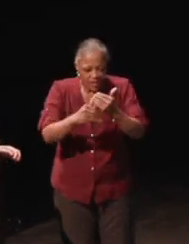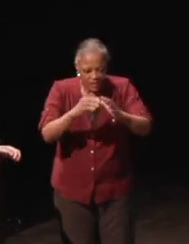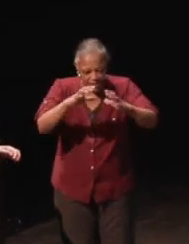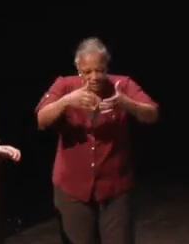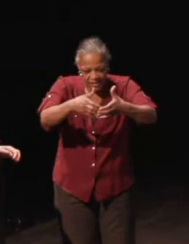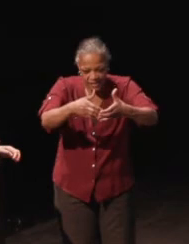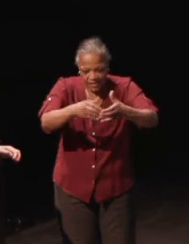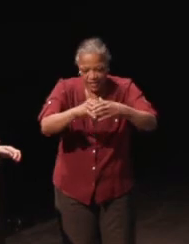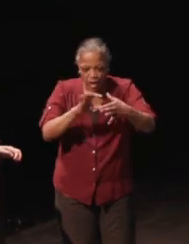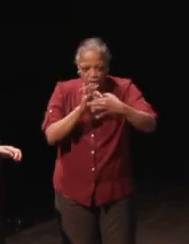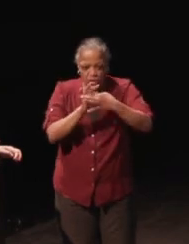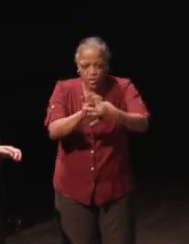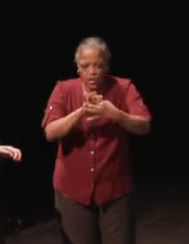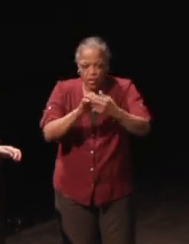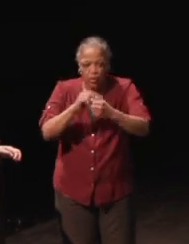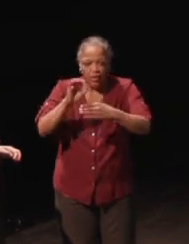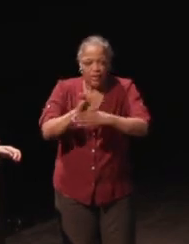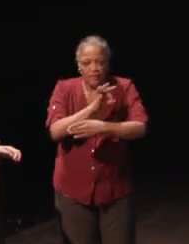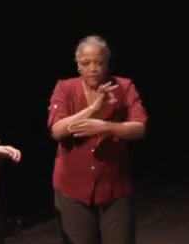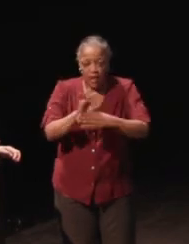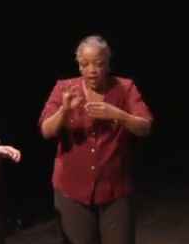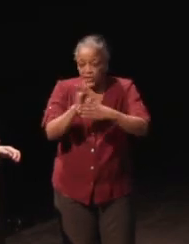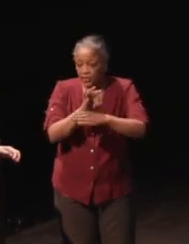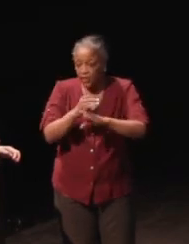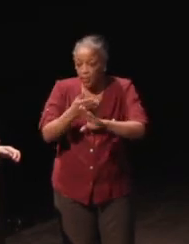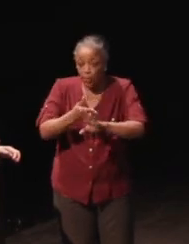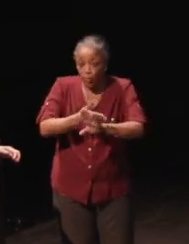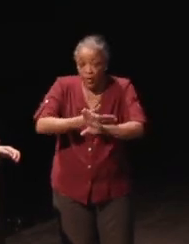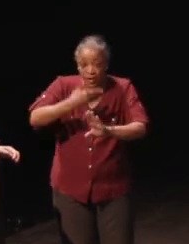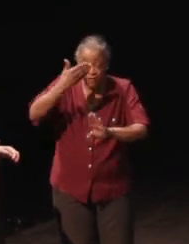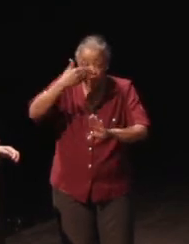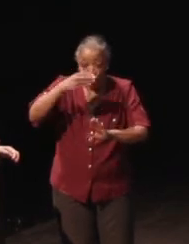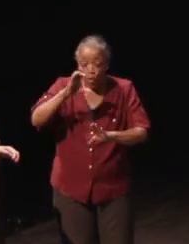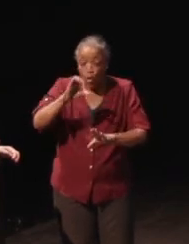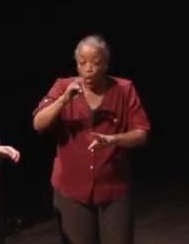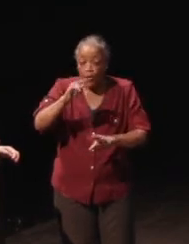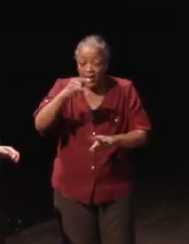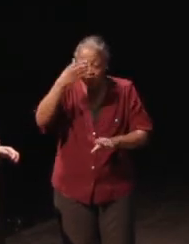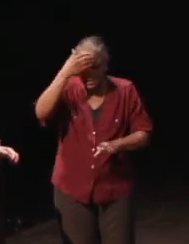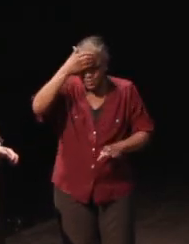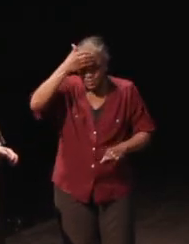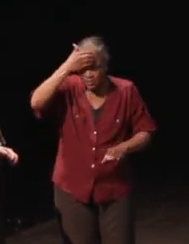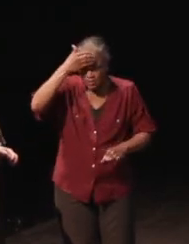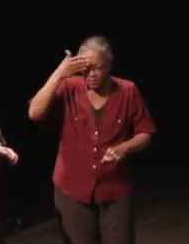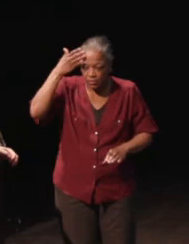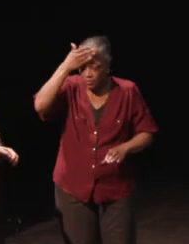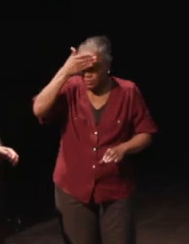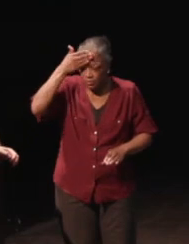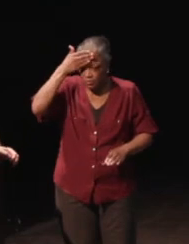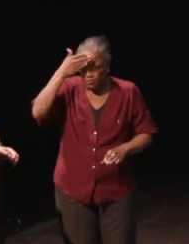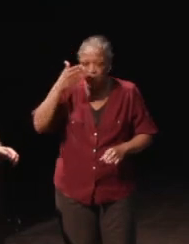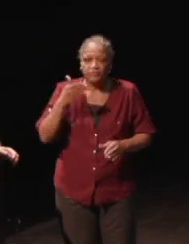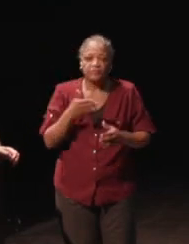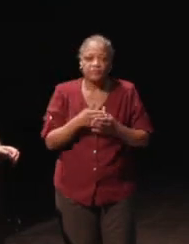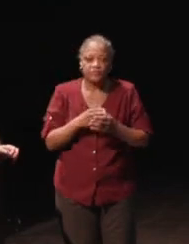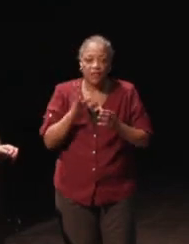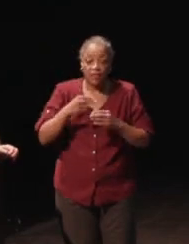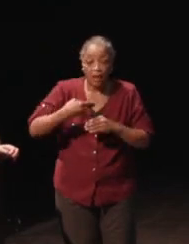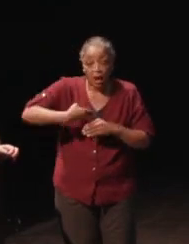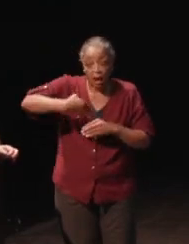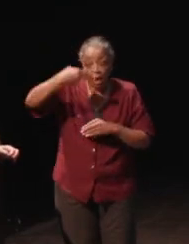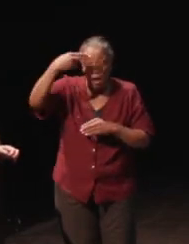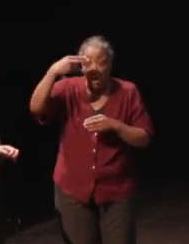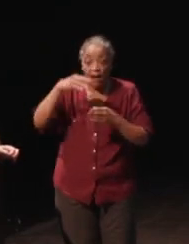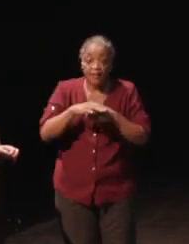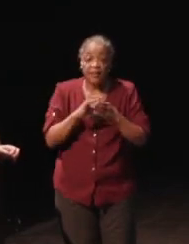that are associated with the functions of the prefrontal cortex, right? So specifically, it is the